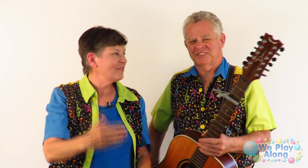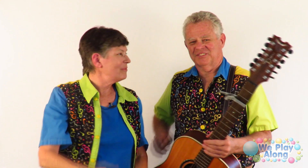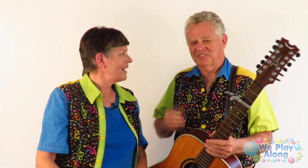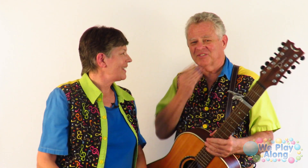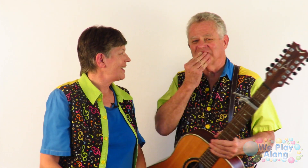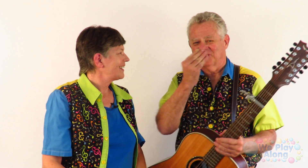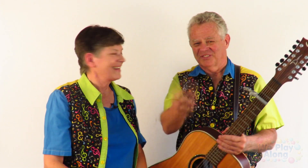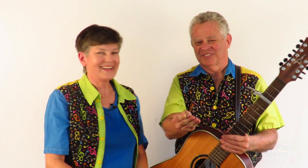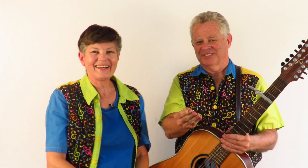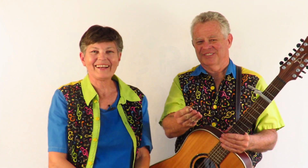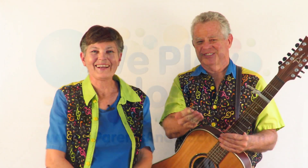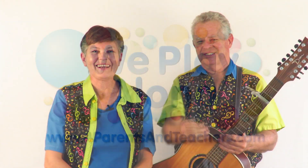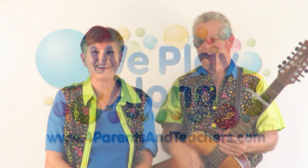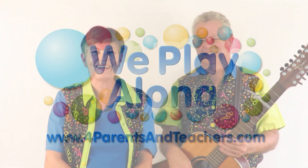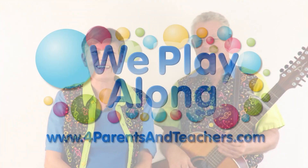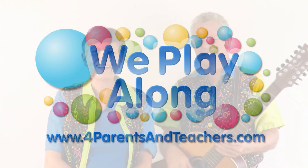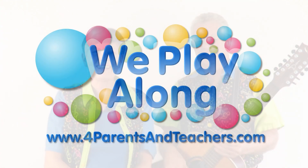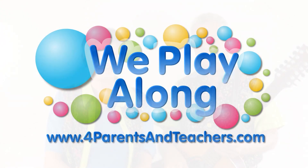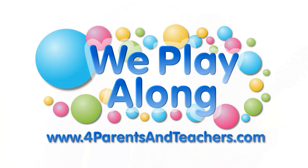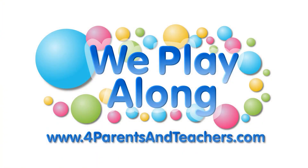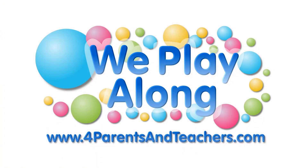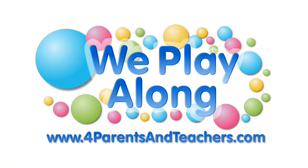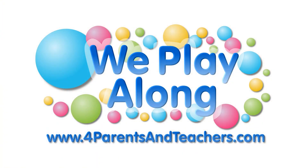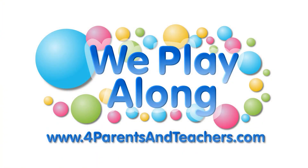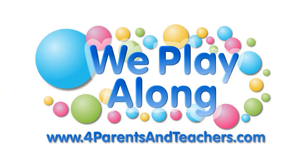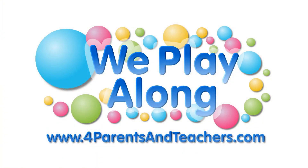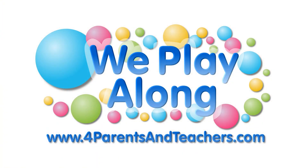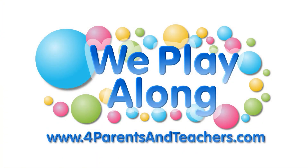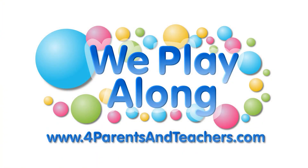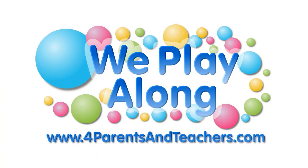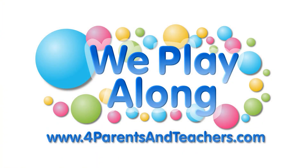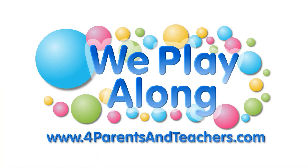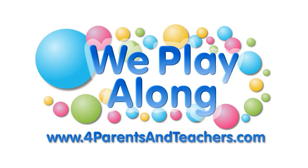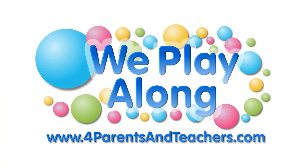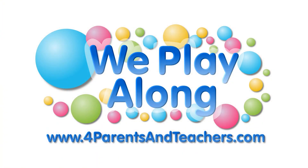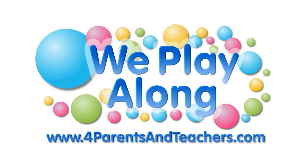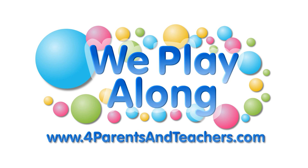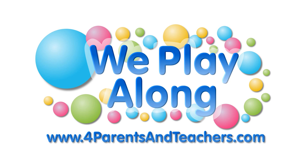you, everybody. Play, play, play along. Come on and play along. Play